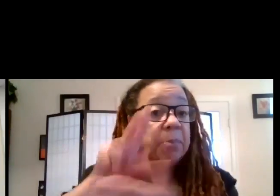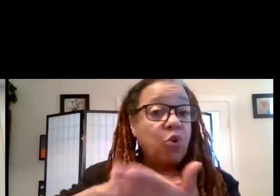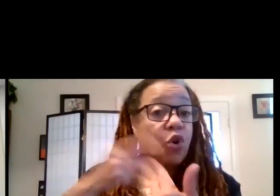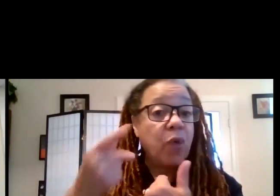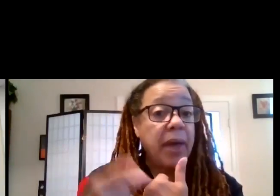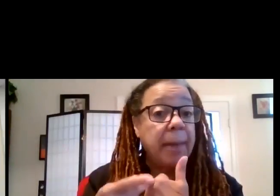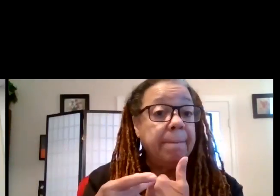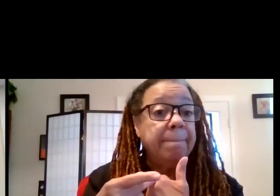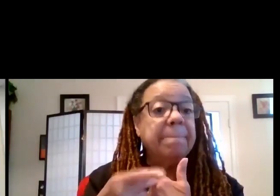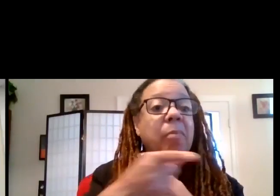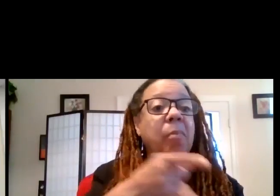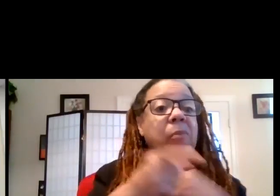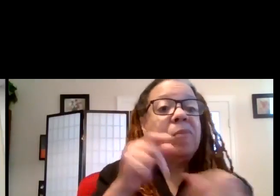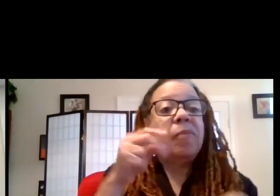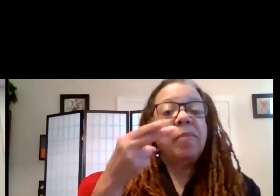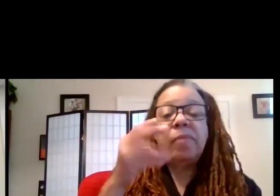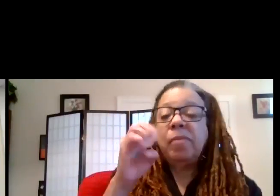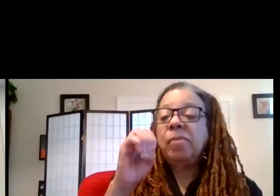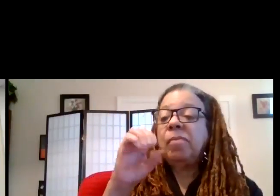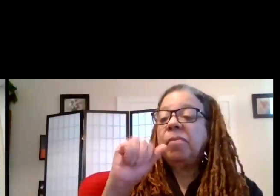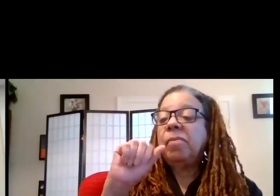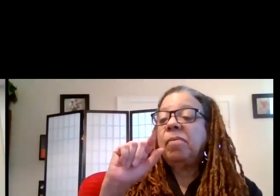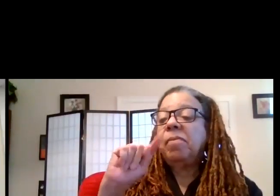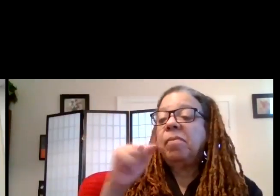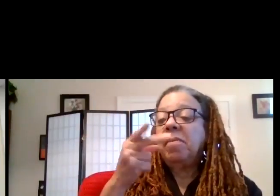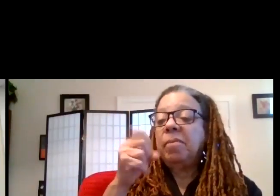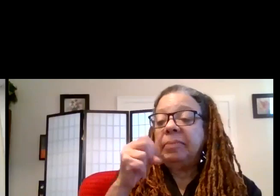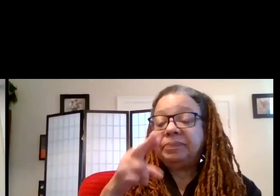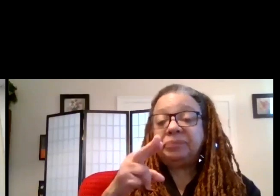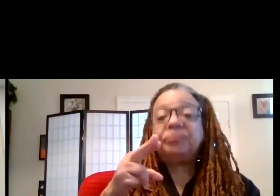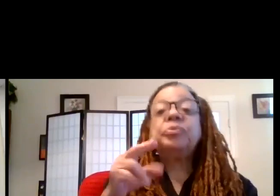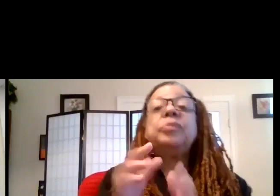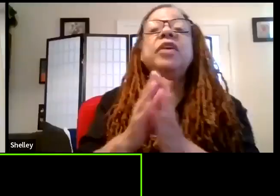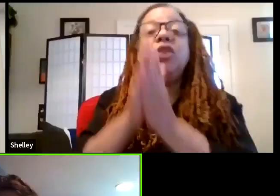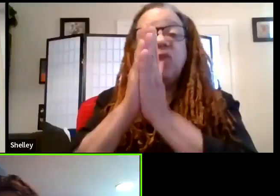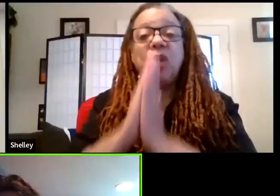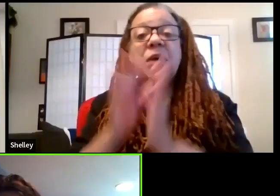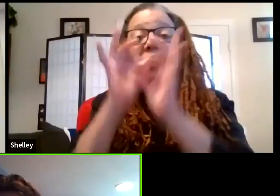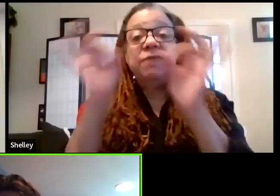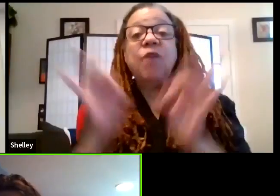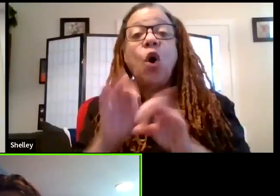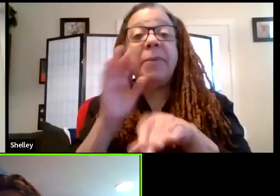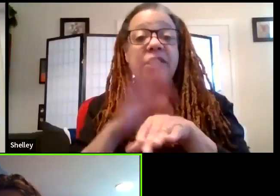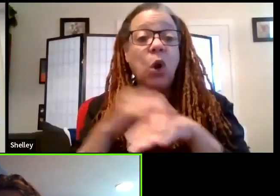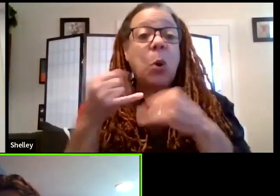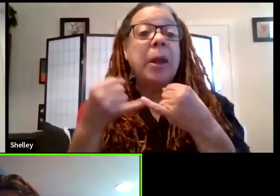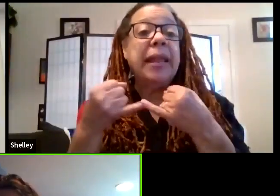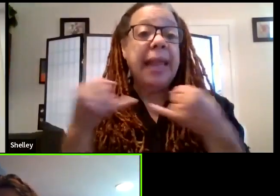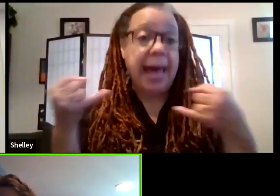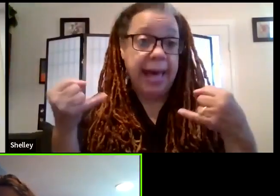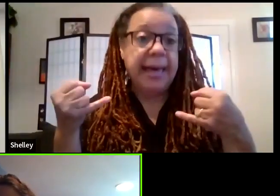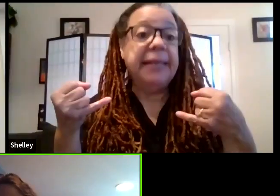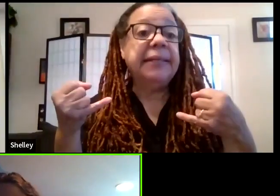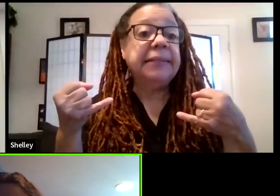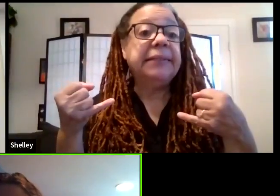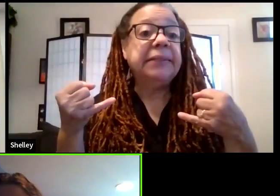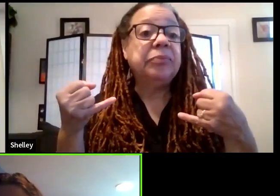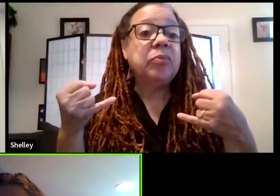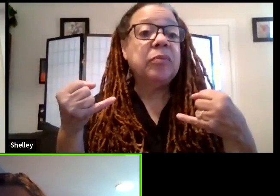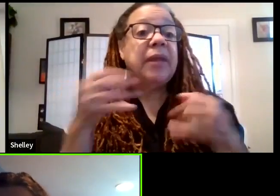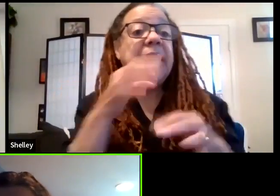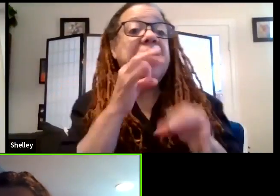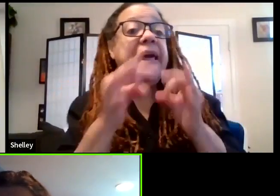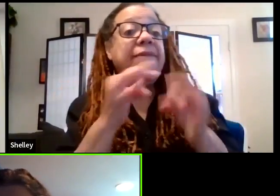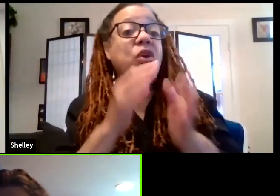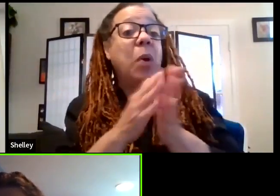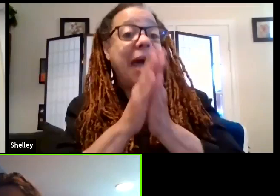So the technology form request, Kelly, is available online if you're asking about that and where to access it. If you're